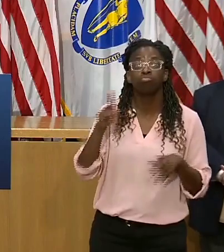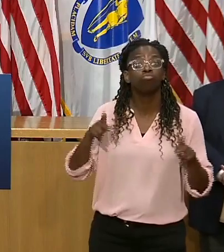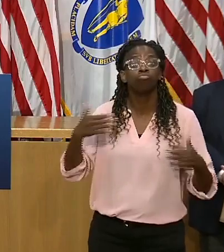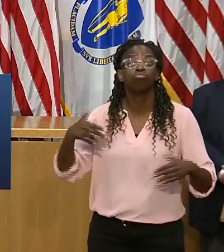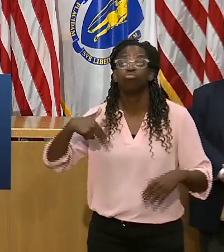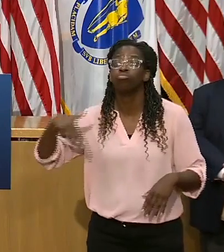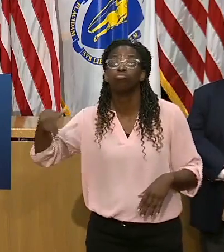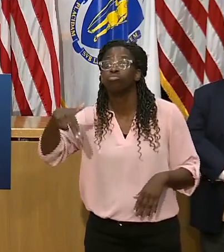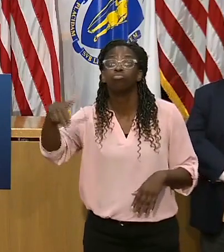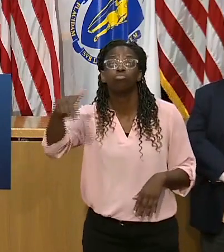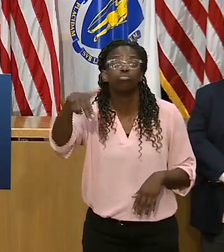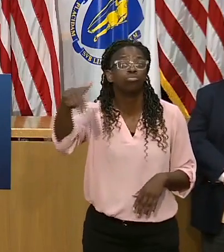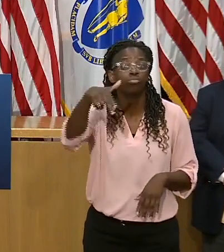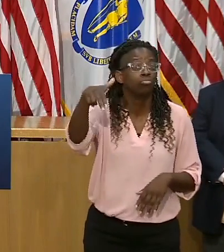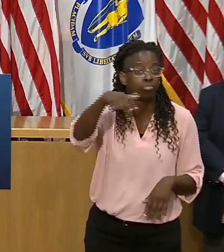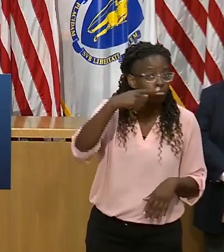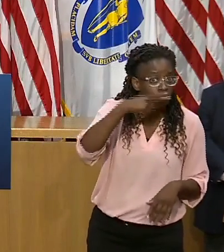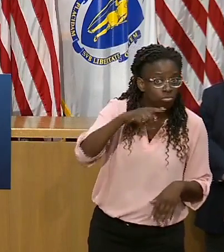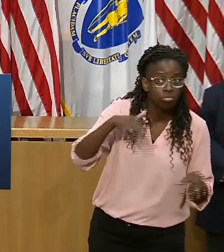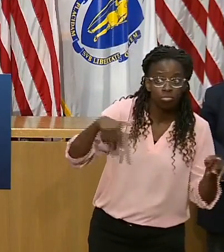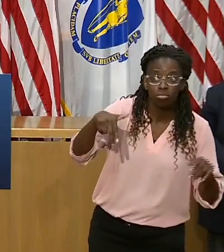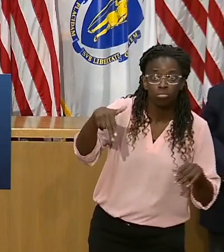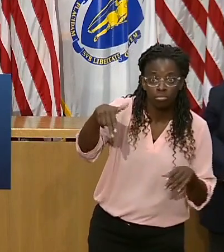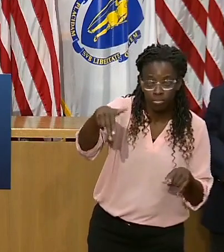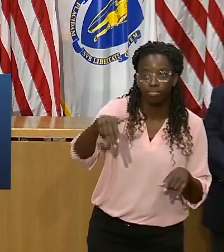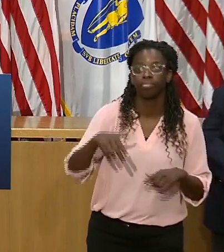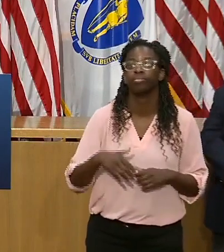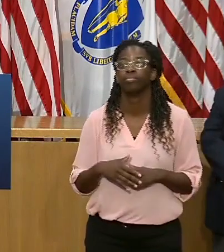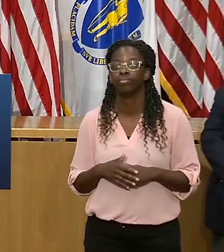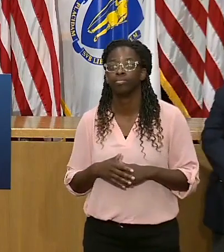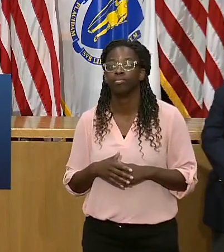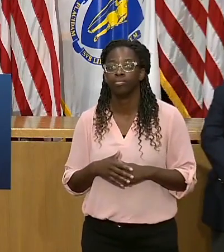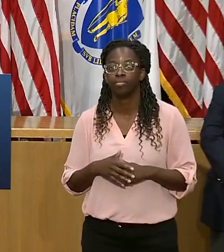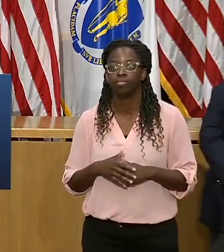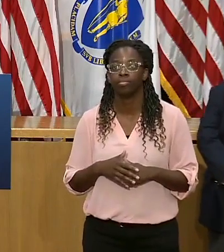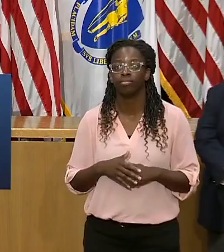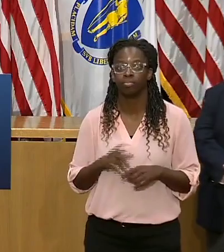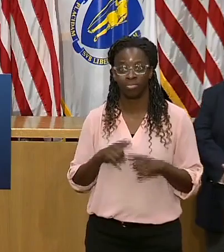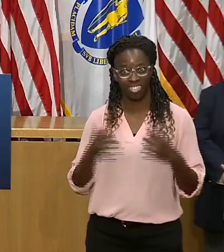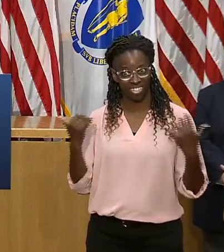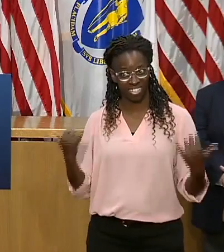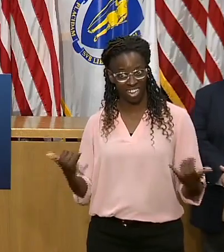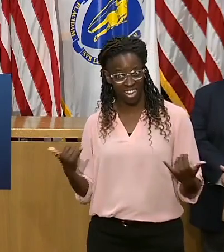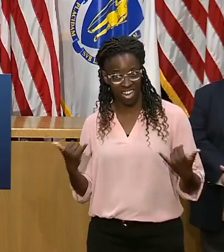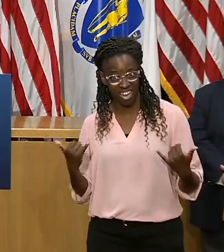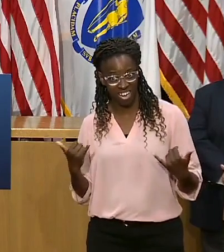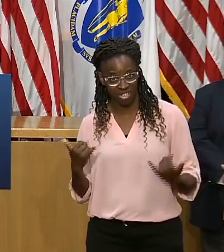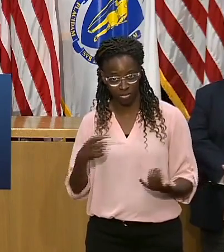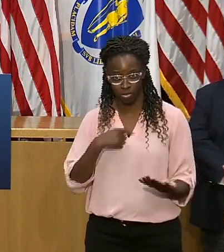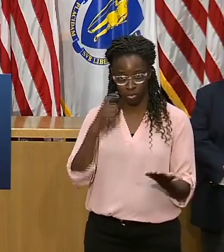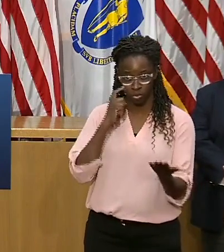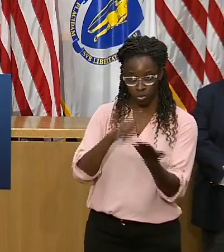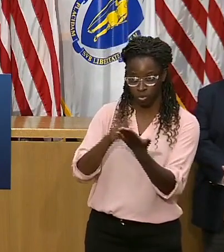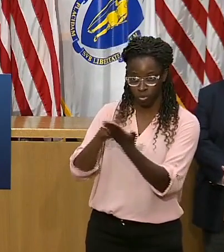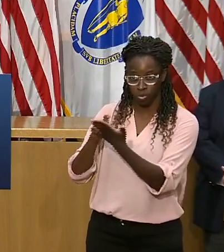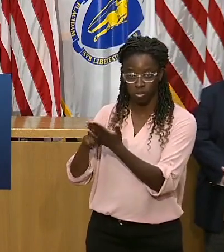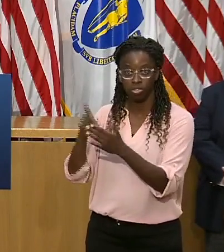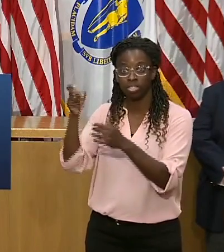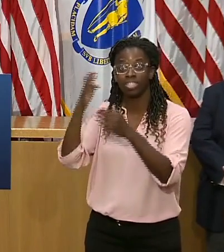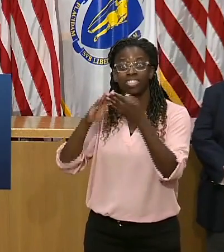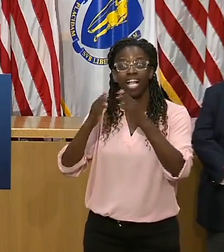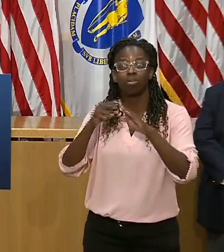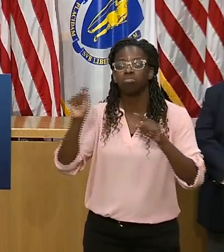particularly on a weekend in downtowns, you'll see a lot of foot traffic. For the most part, everybody's wearing a mask and doing the right